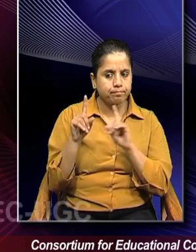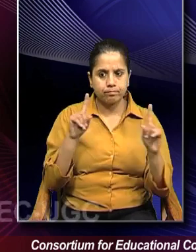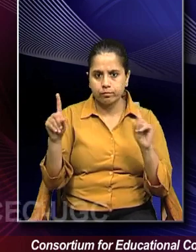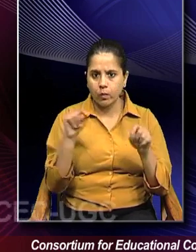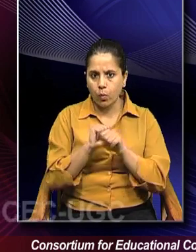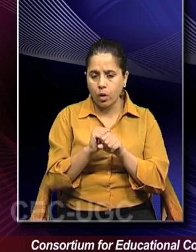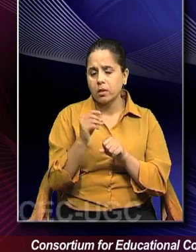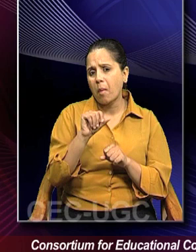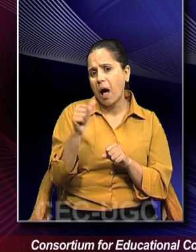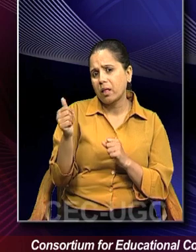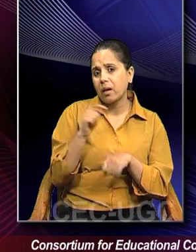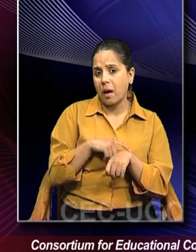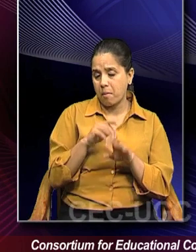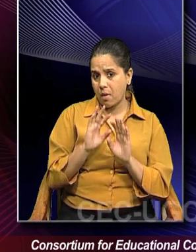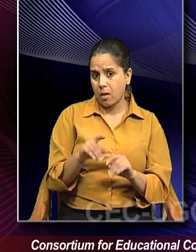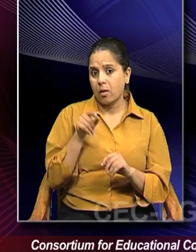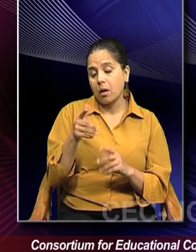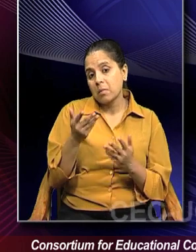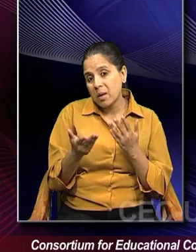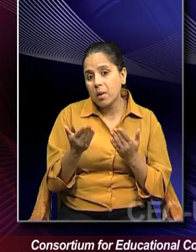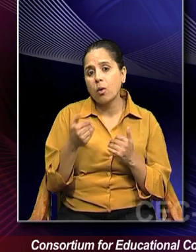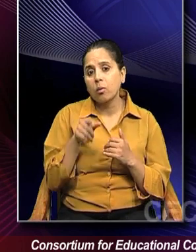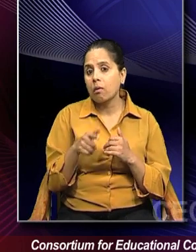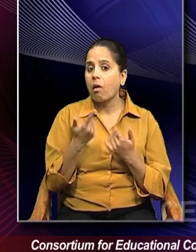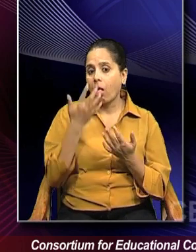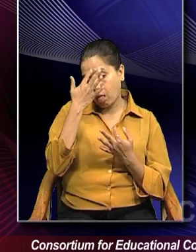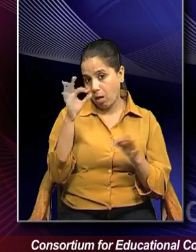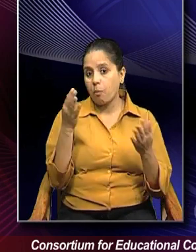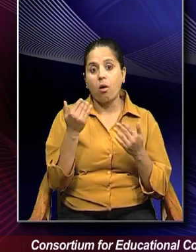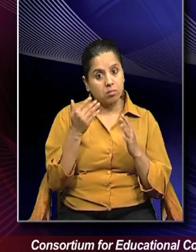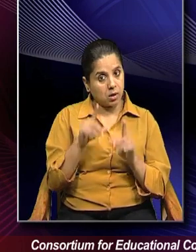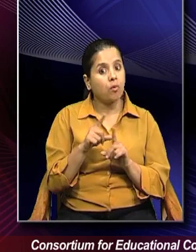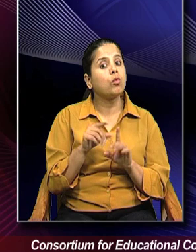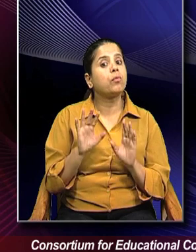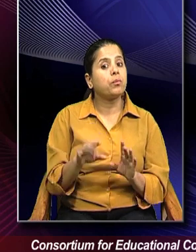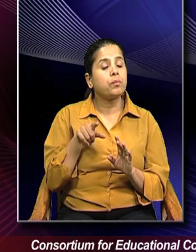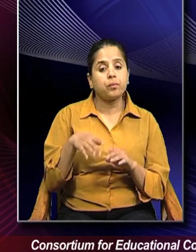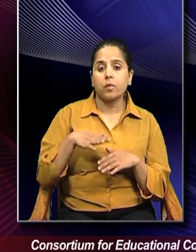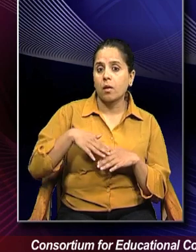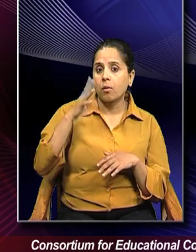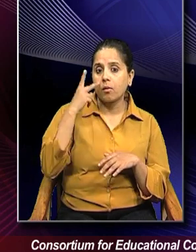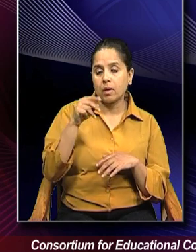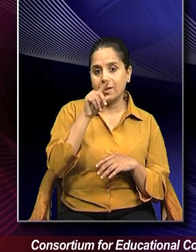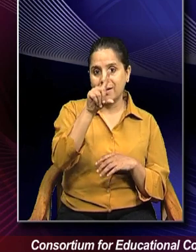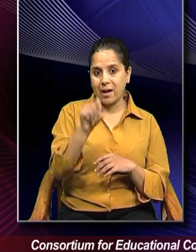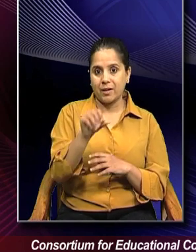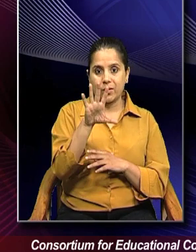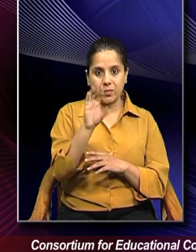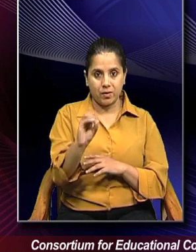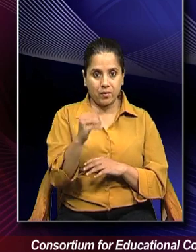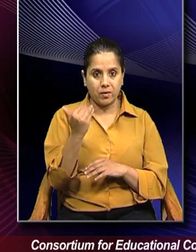other times they could act irresponsibly. During most of 1950s